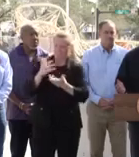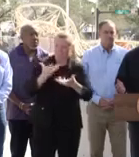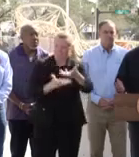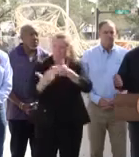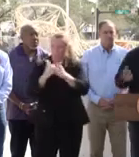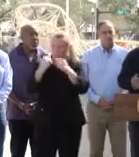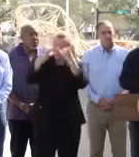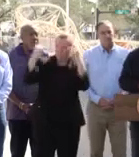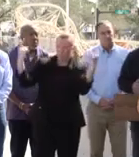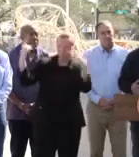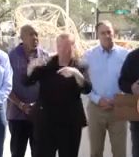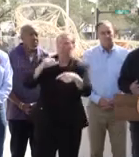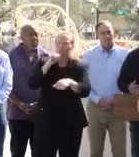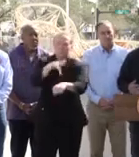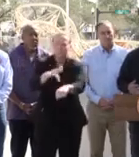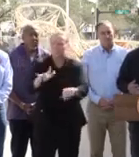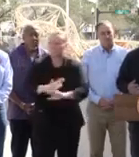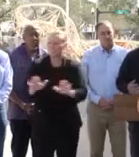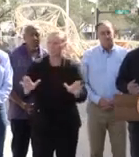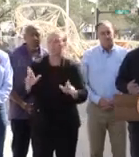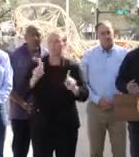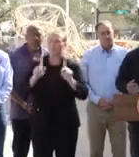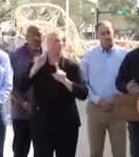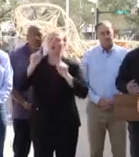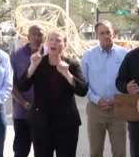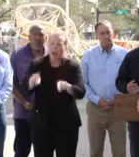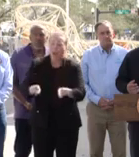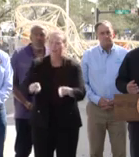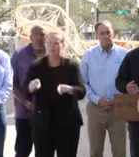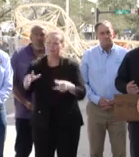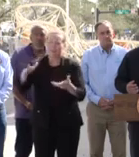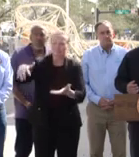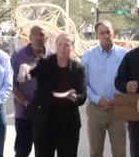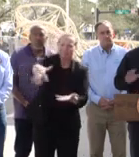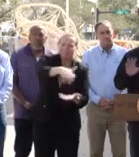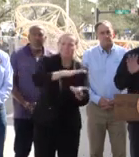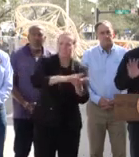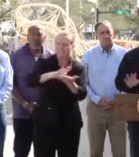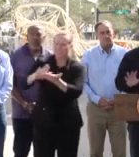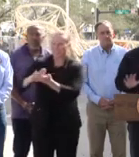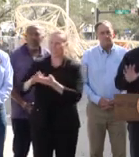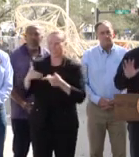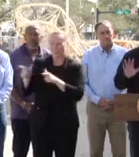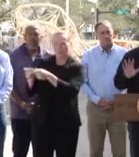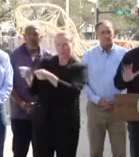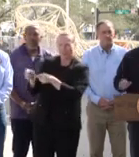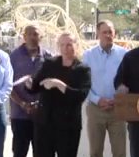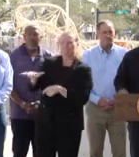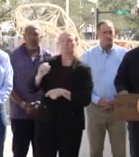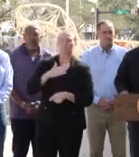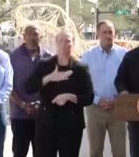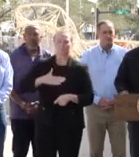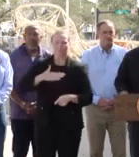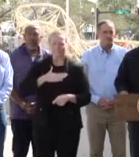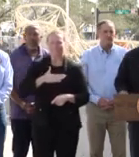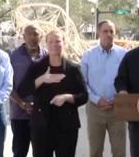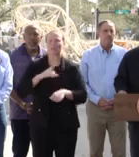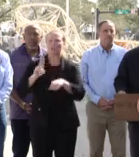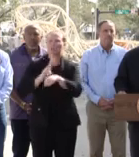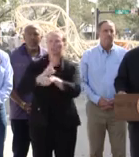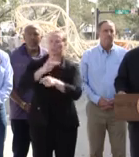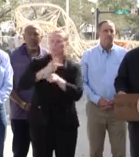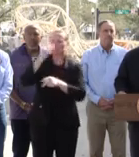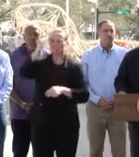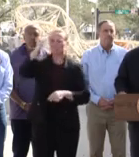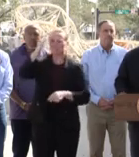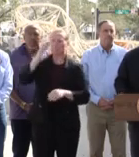it. People will come and be able to get that handled. So please exercise caution.